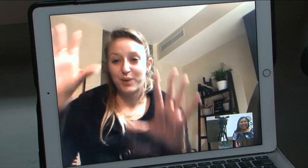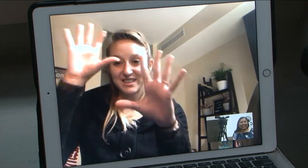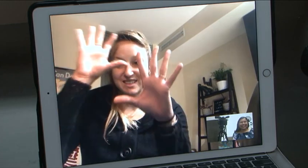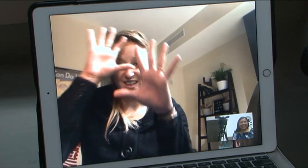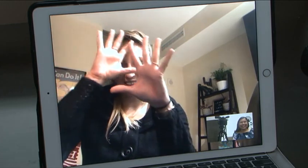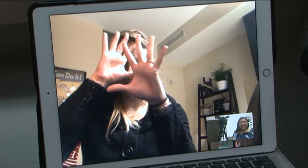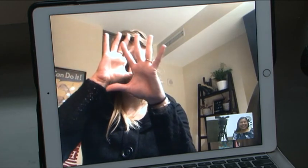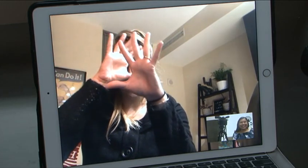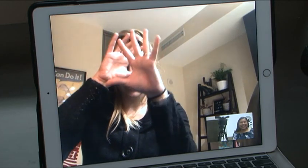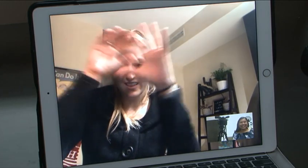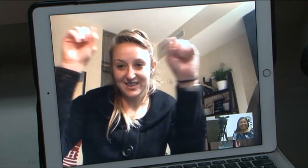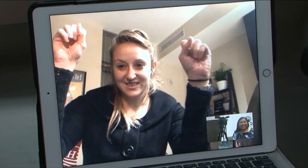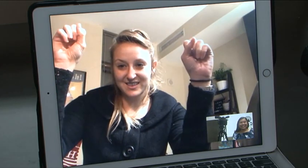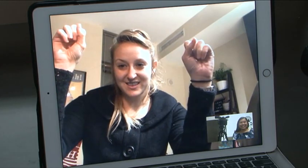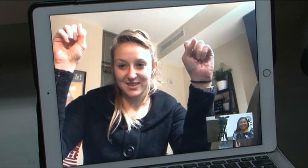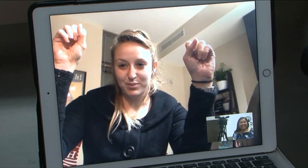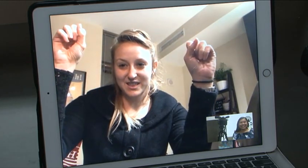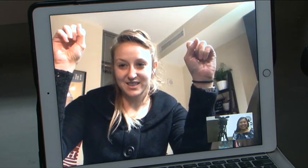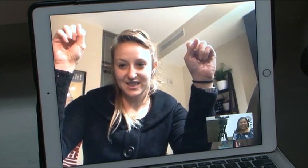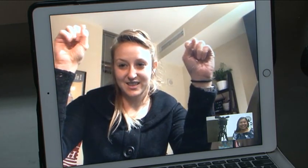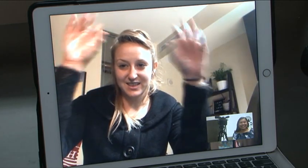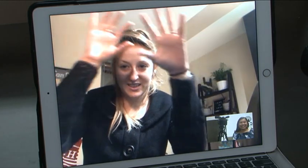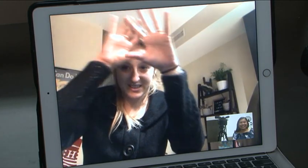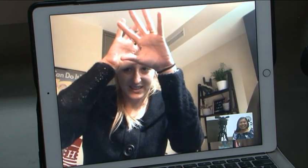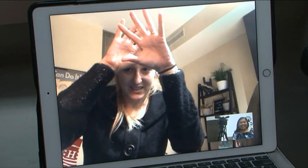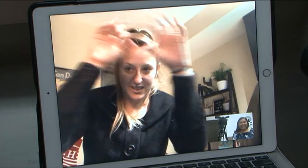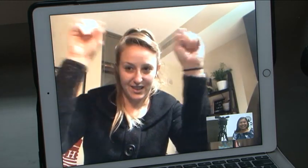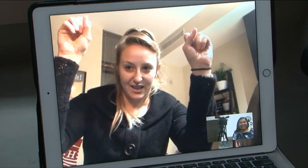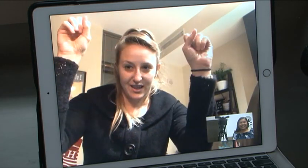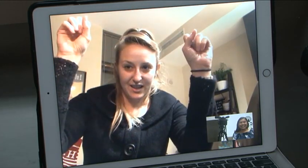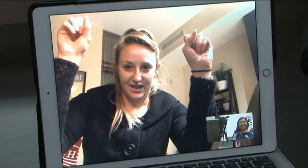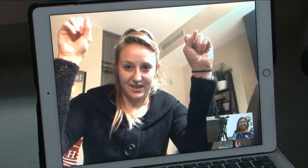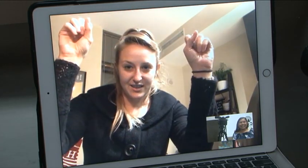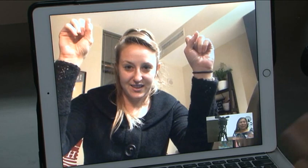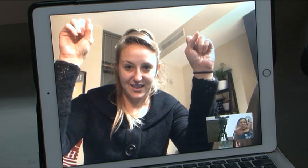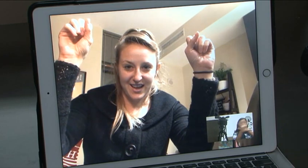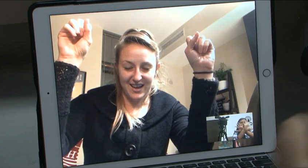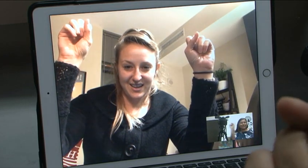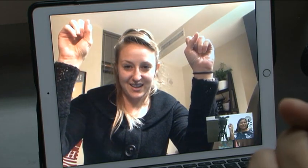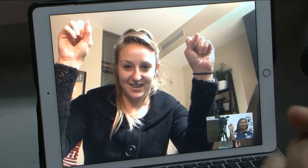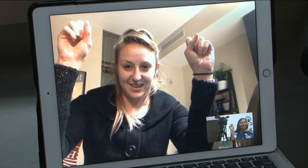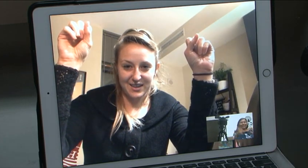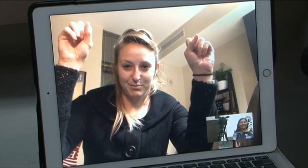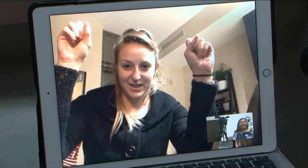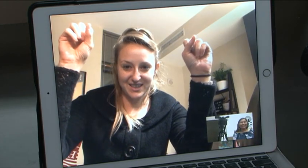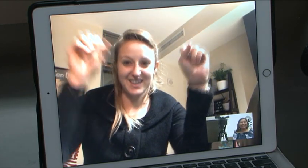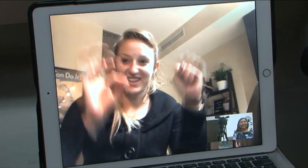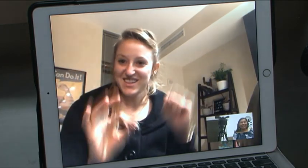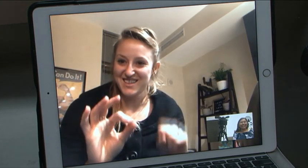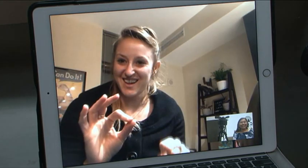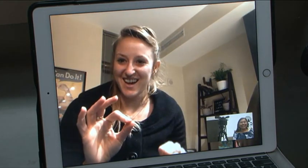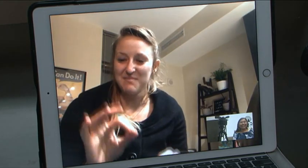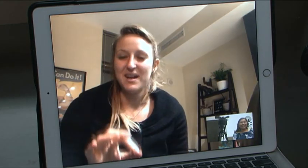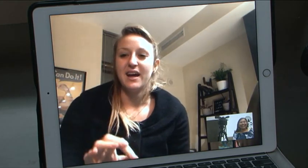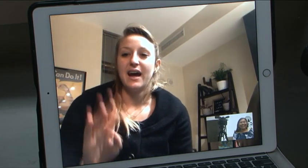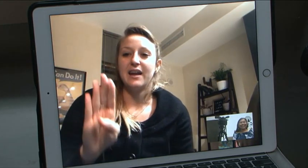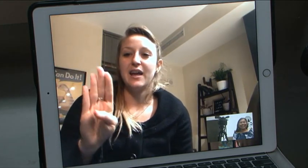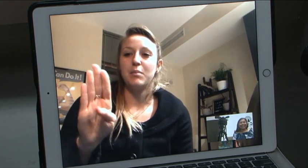Remembering 41. It's like president, like that, president, good job. And then